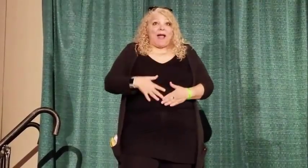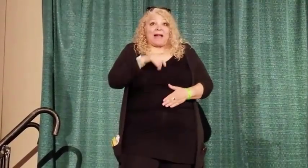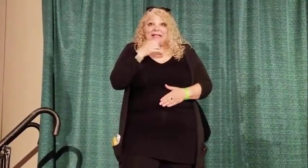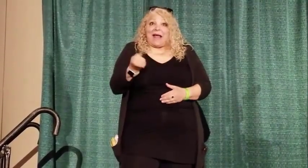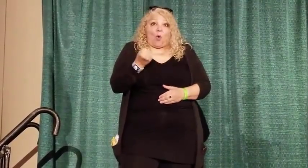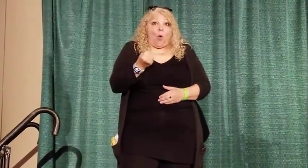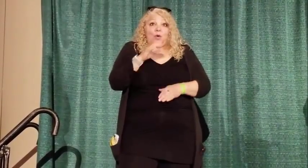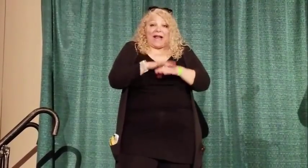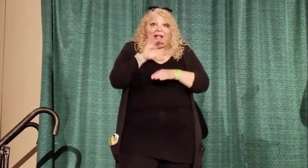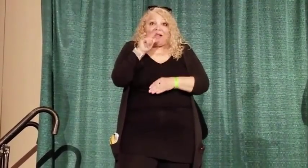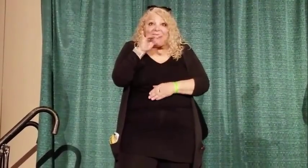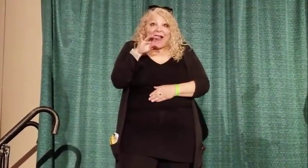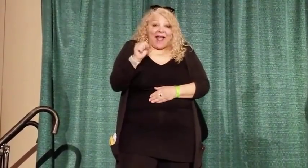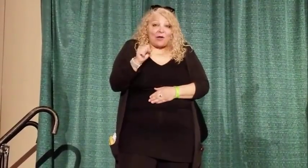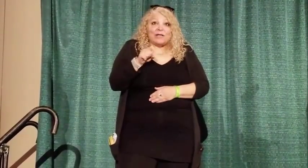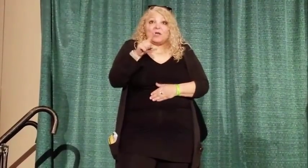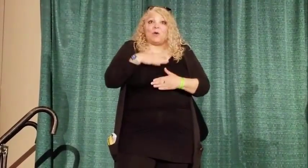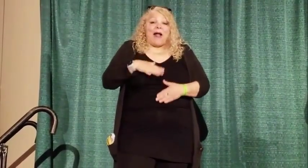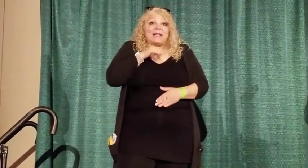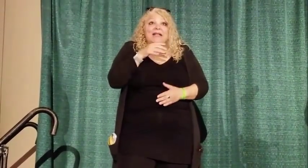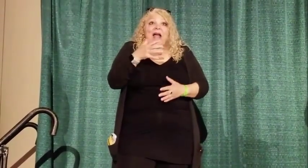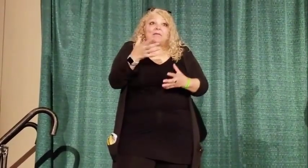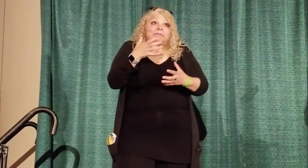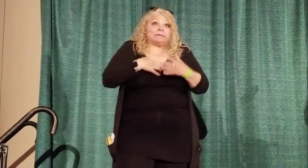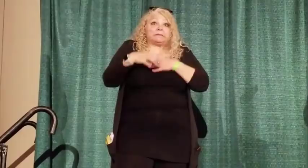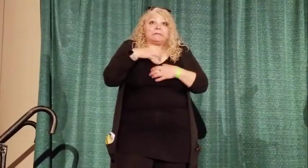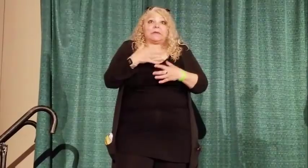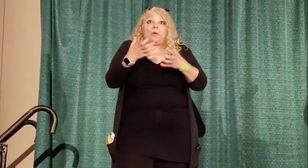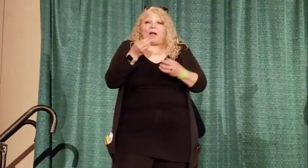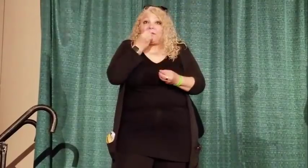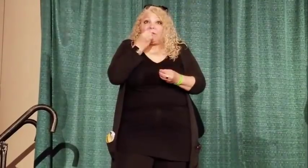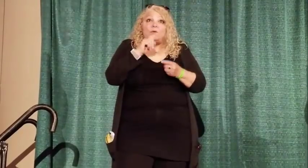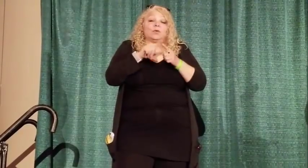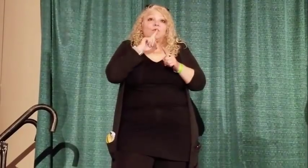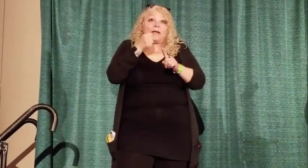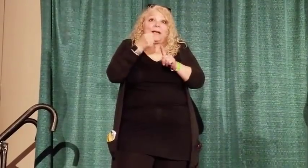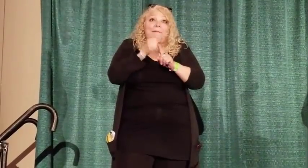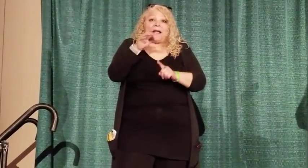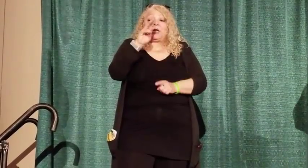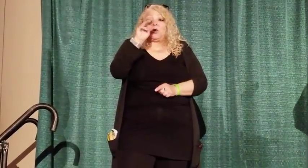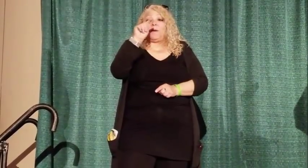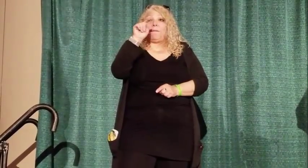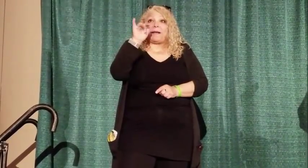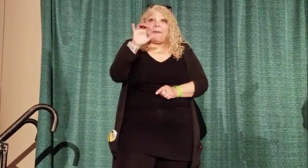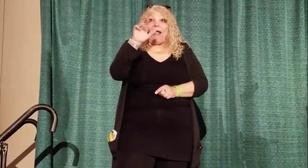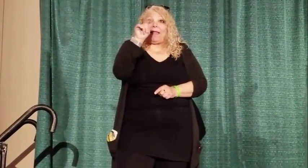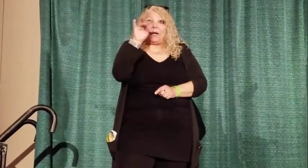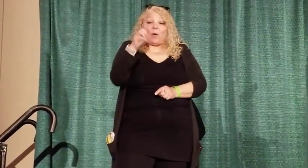more food anymore, and you slightly undershoot your metabolic rate so you keep naturally fit. And these foods